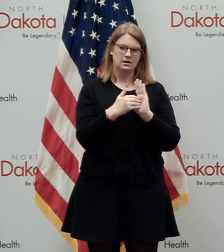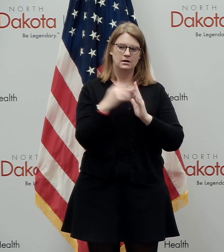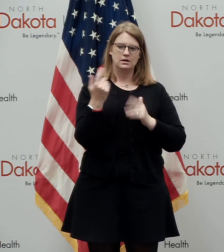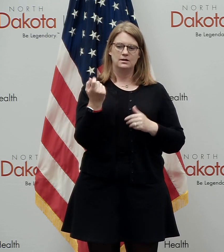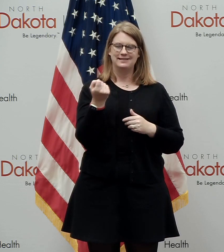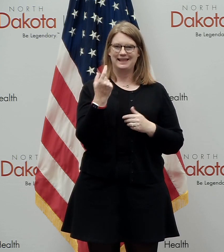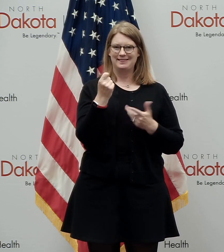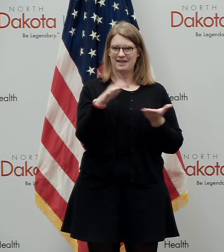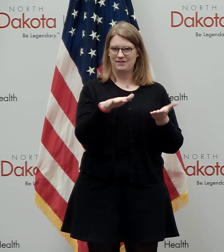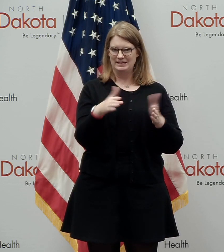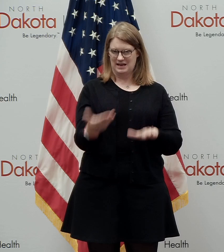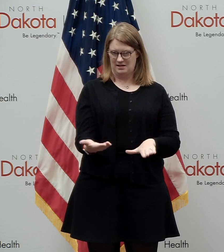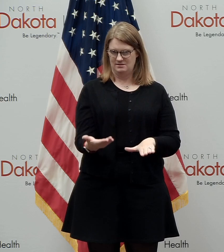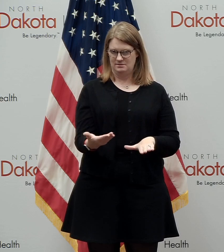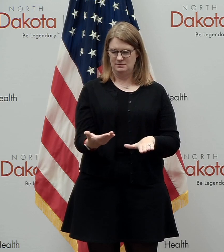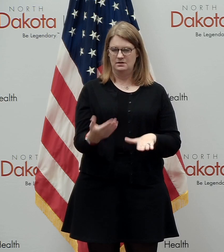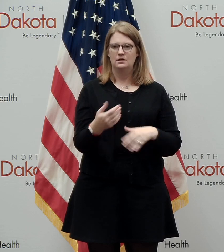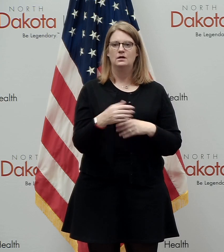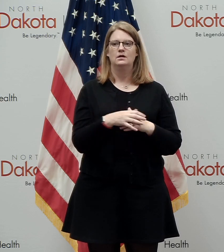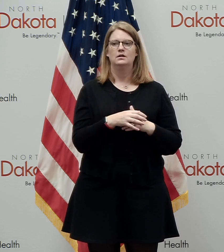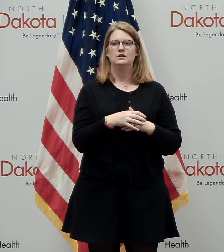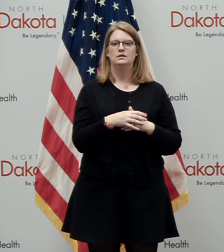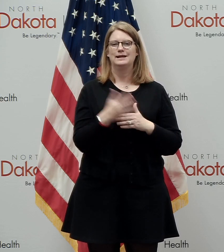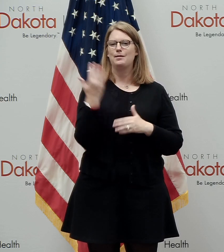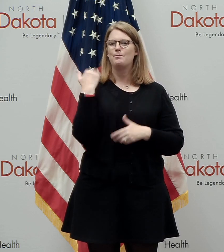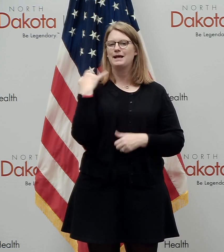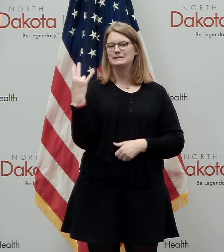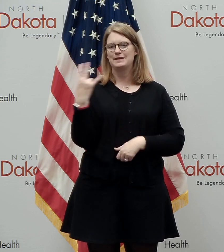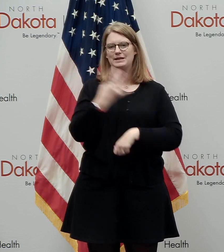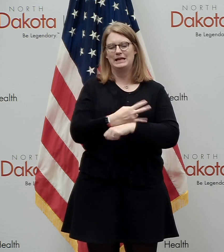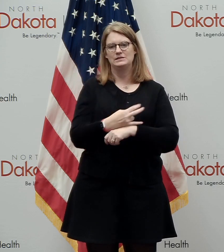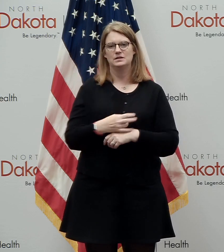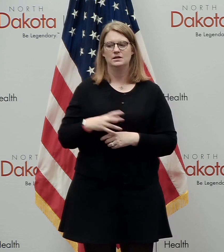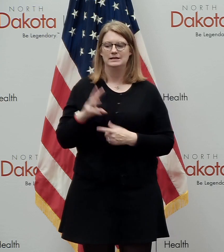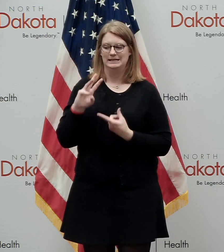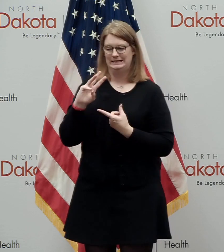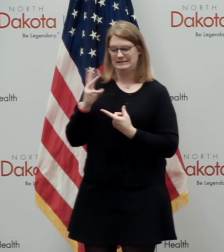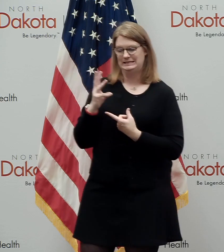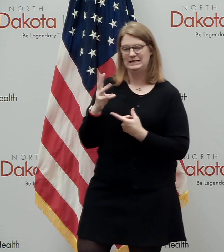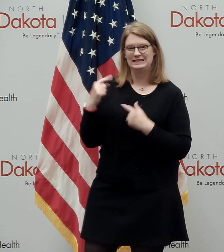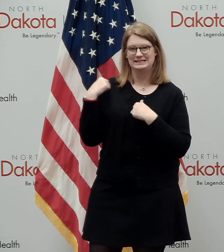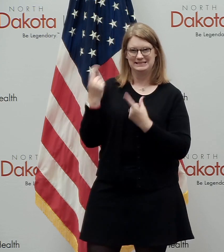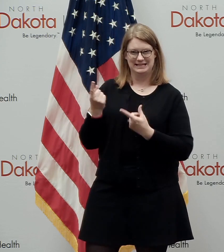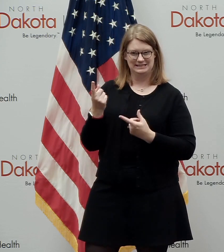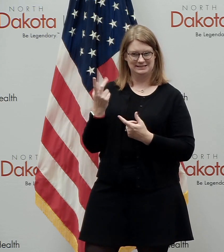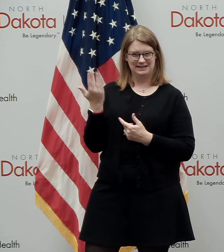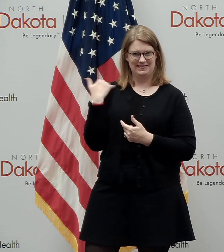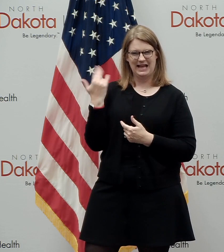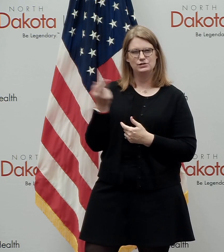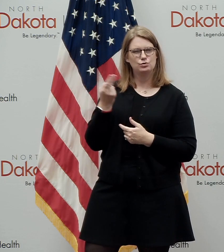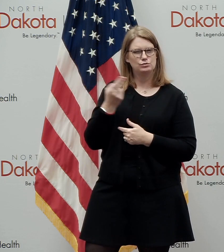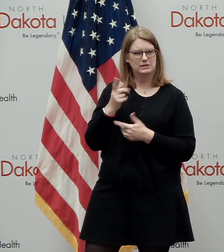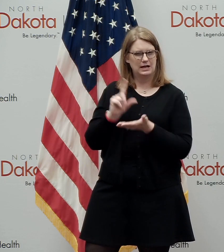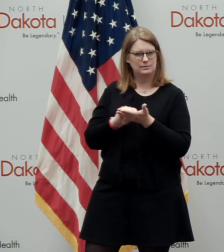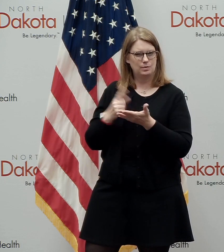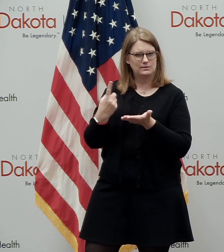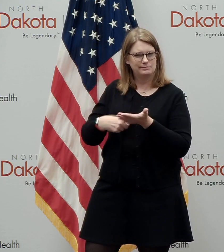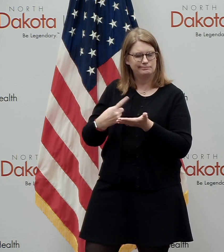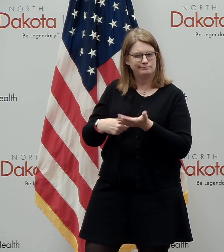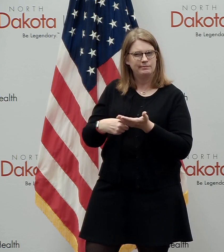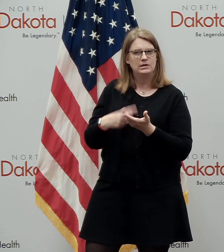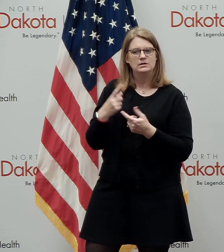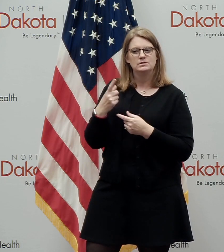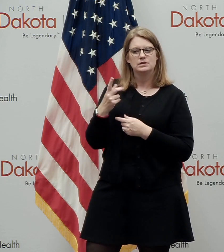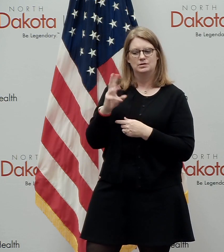11 deaths in the past 7 days, but 6 of those occurred since last Thursday's press conference. So we do